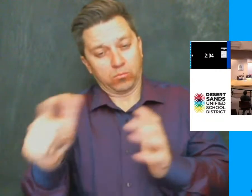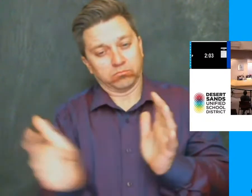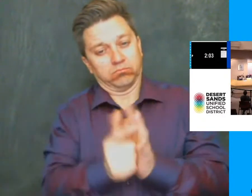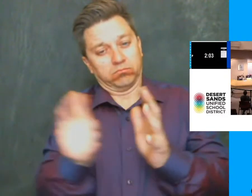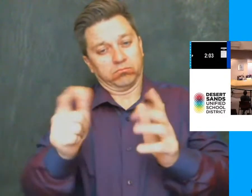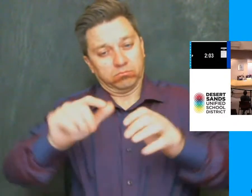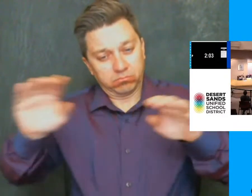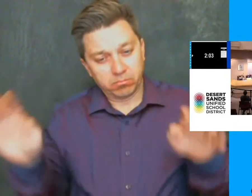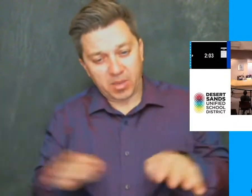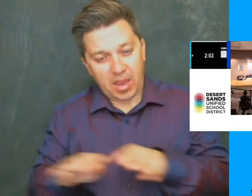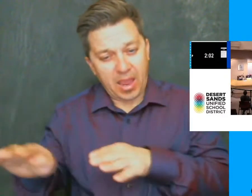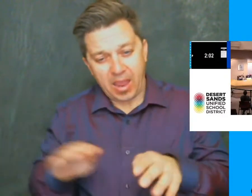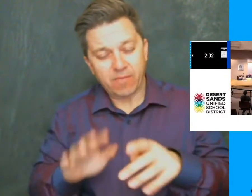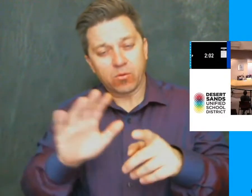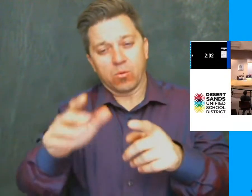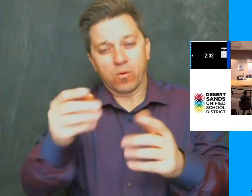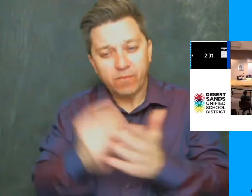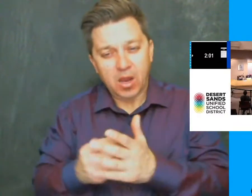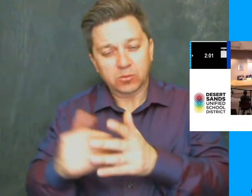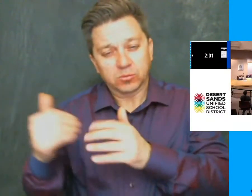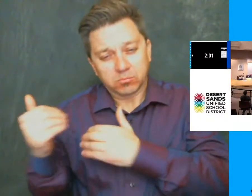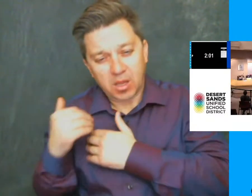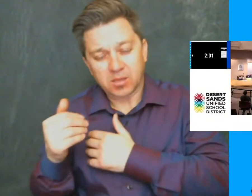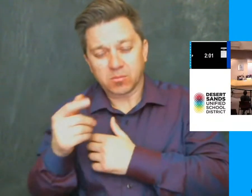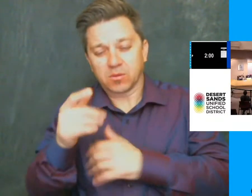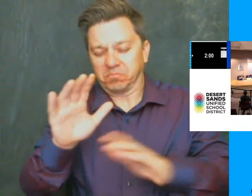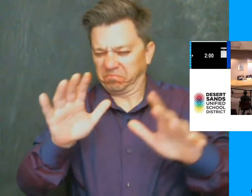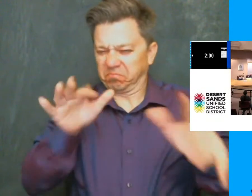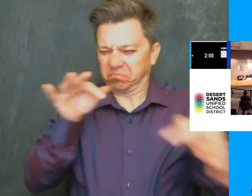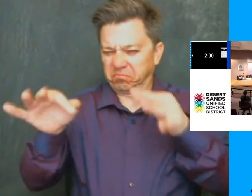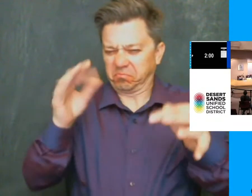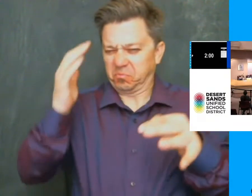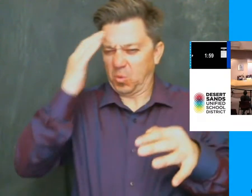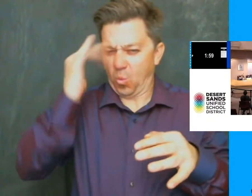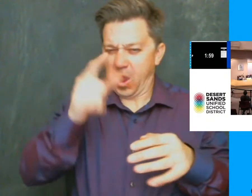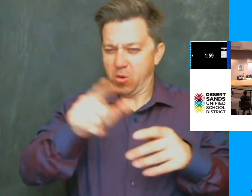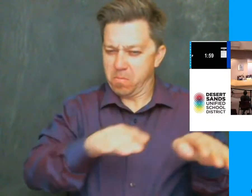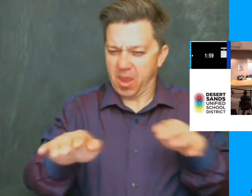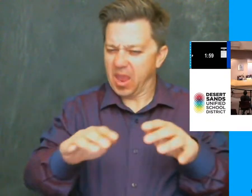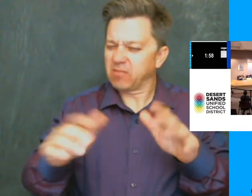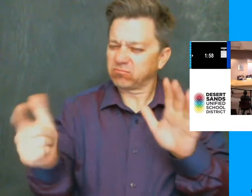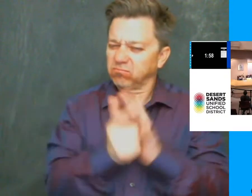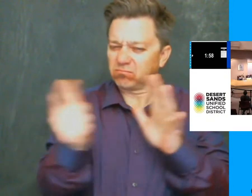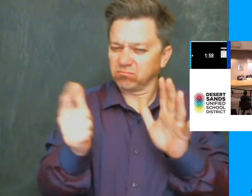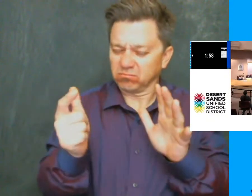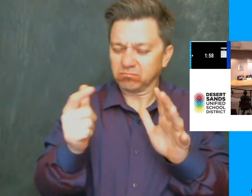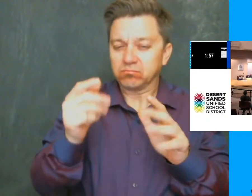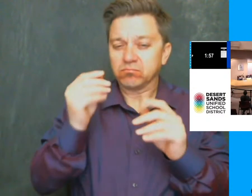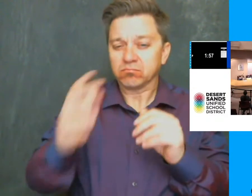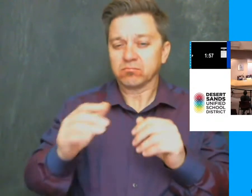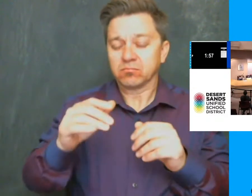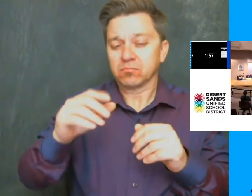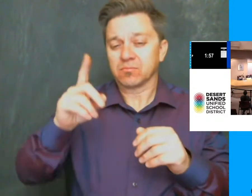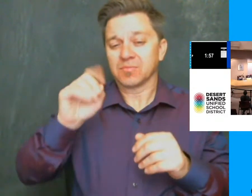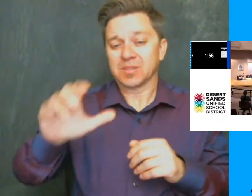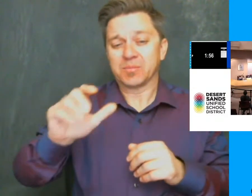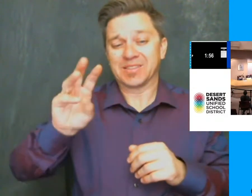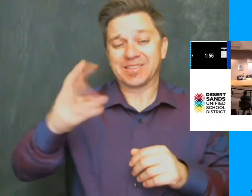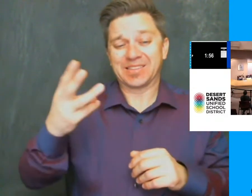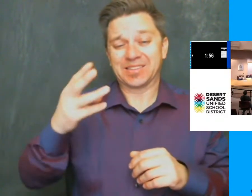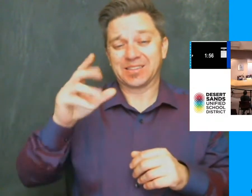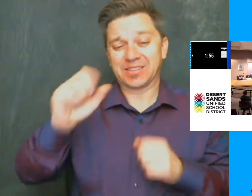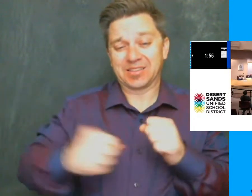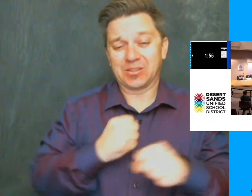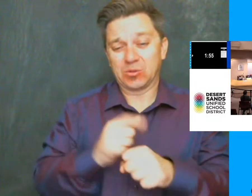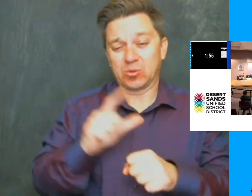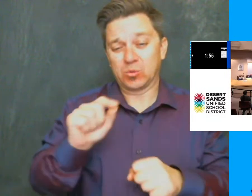your financial responsibility? Let me explain why your behavior is criminal. On December 6, 2021, the